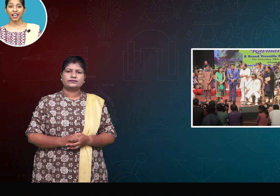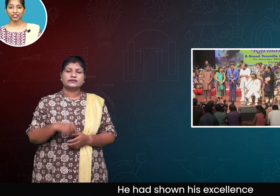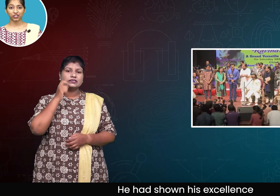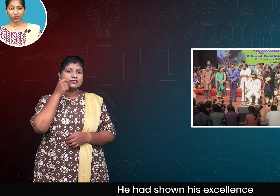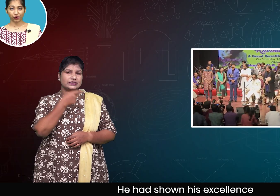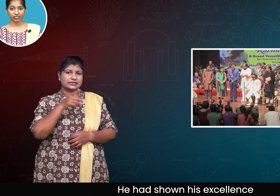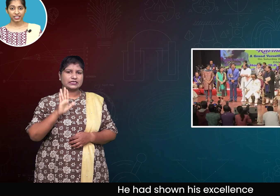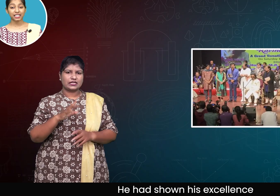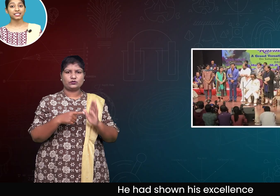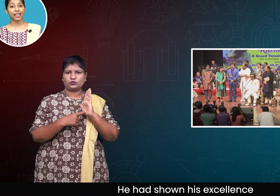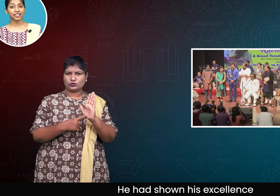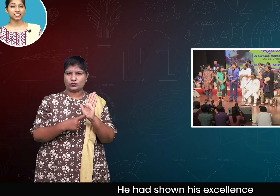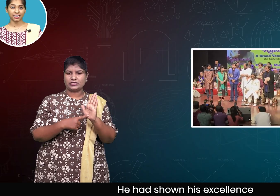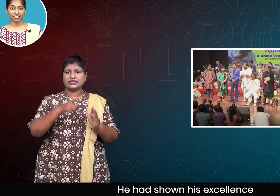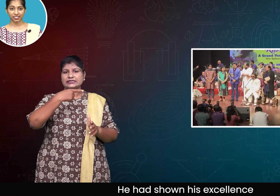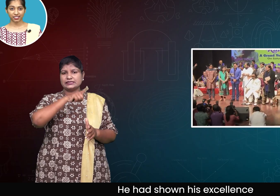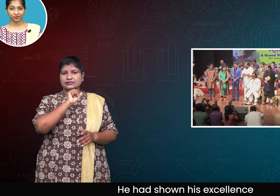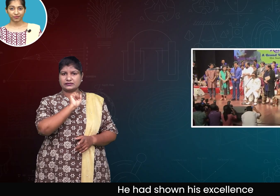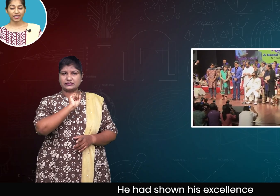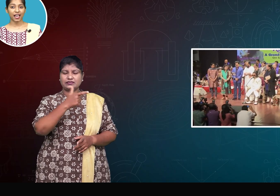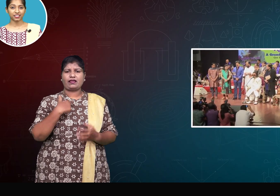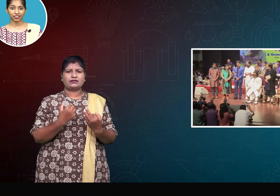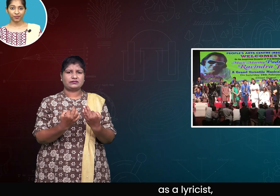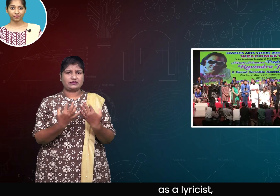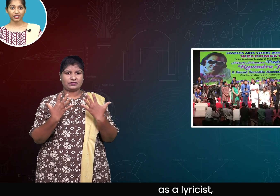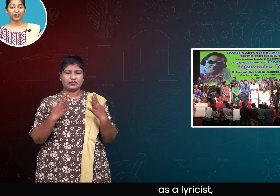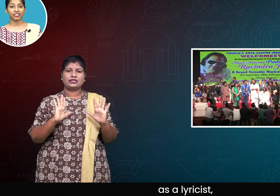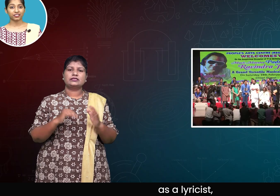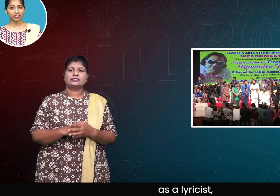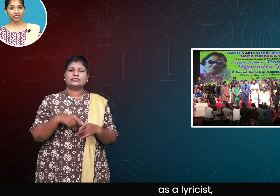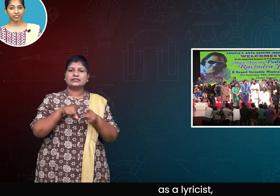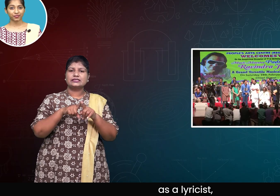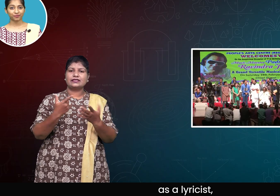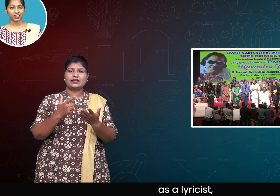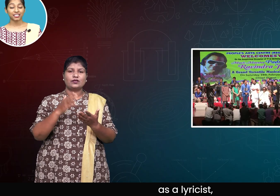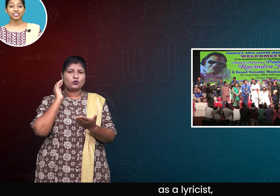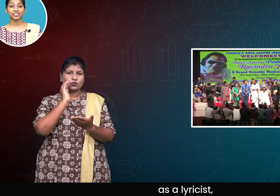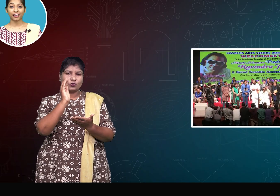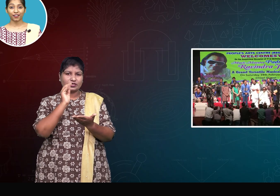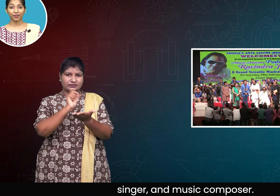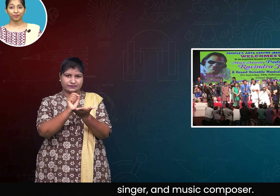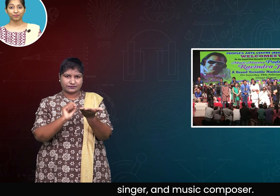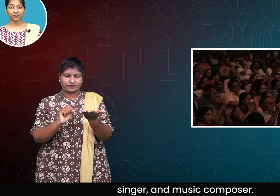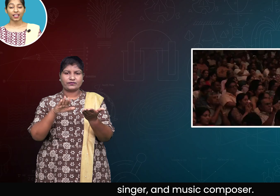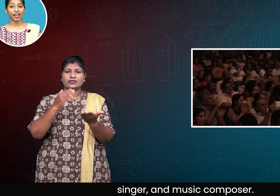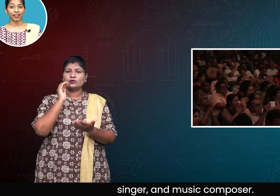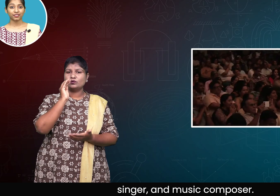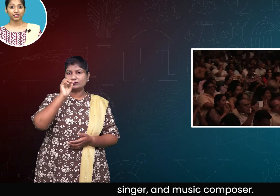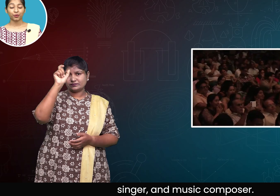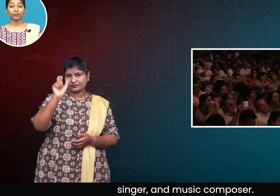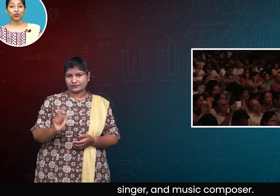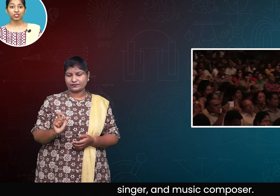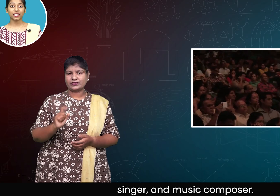He had shown his excellence as a lyricist, singer,